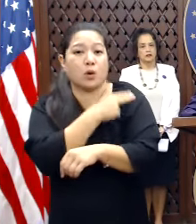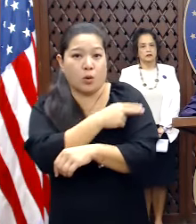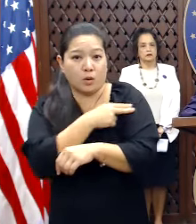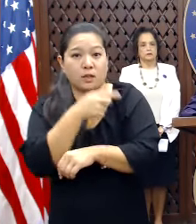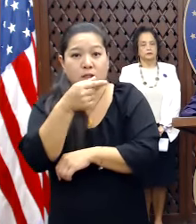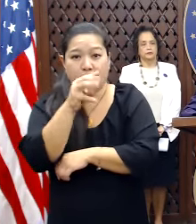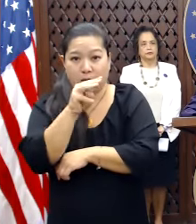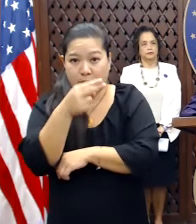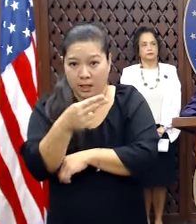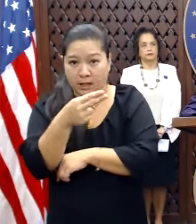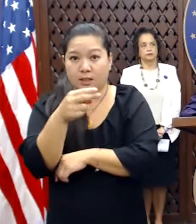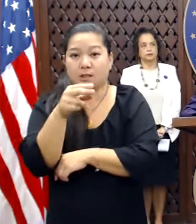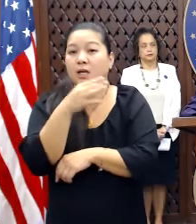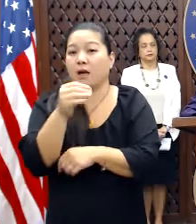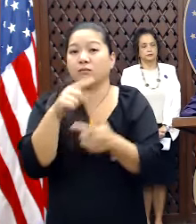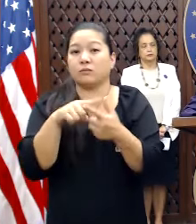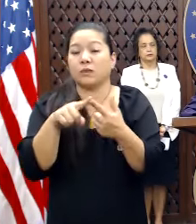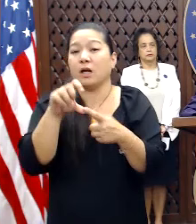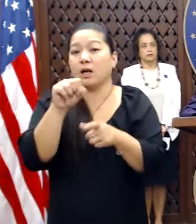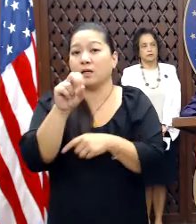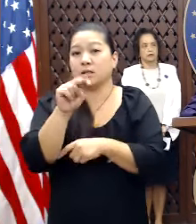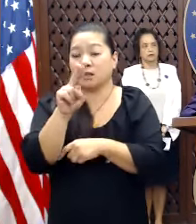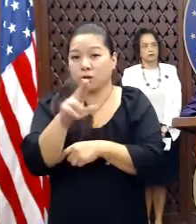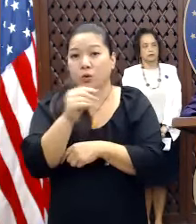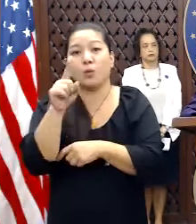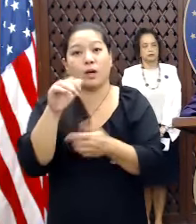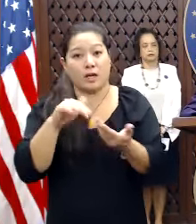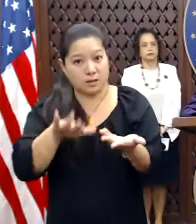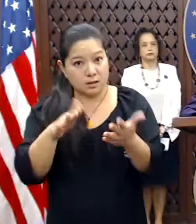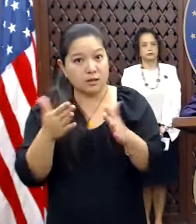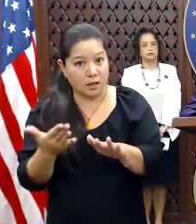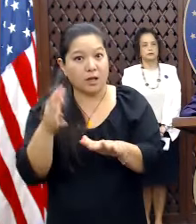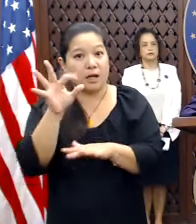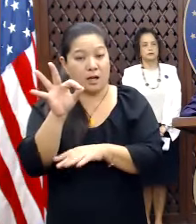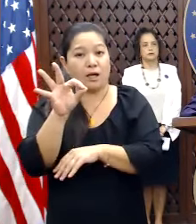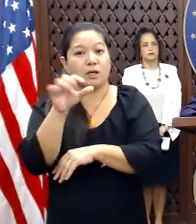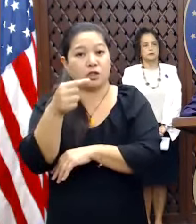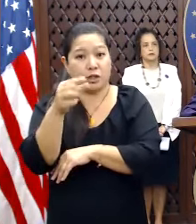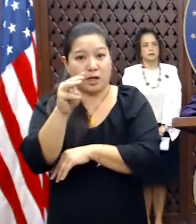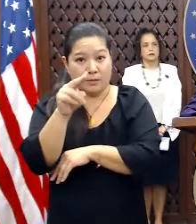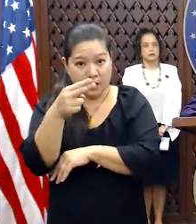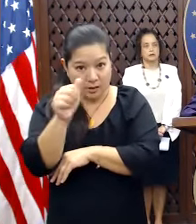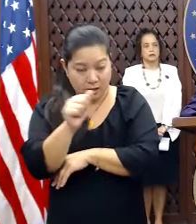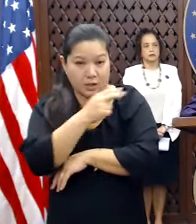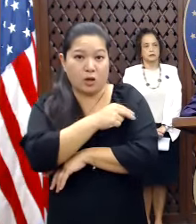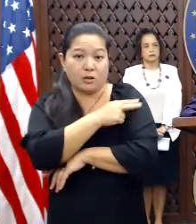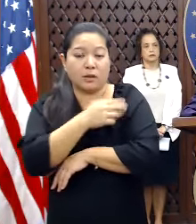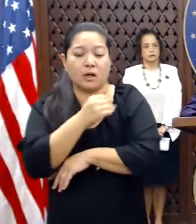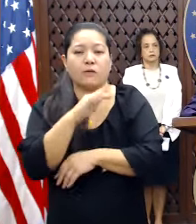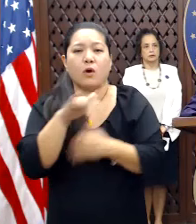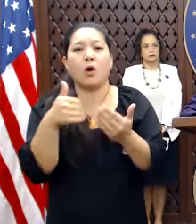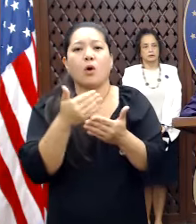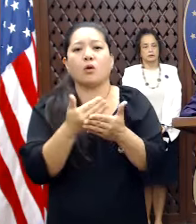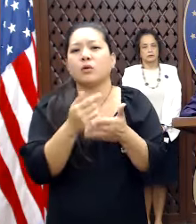SNU, 9 are at GMHA, 1 has died. In terms of the demographic distribution of these COVID